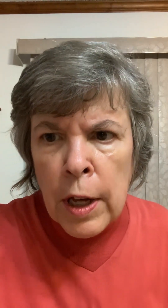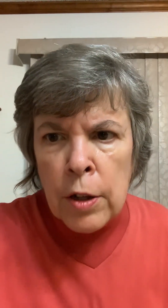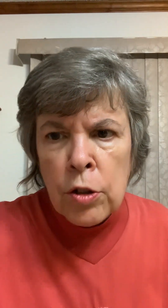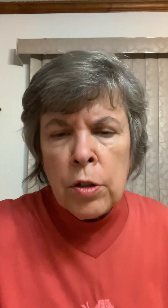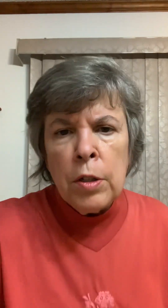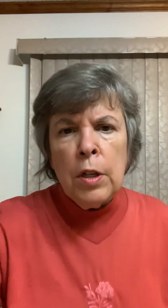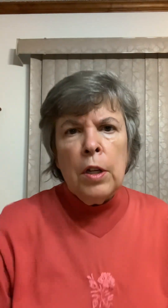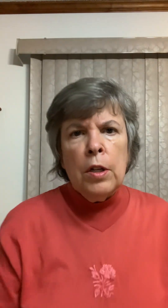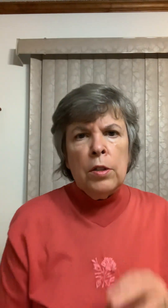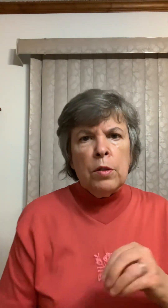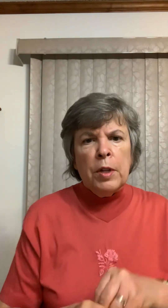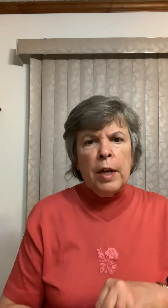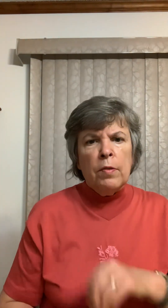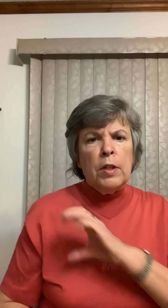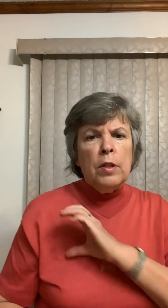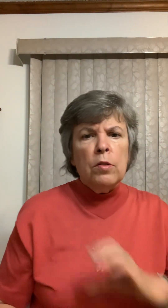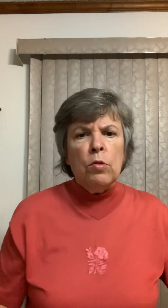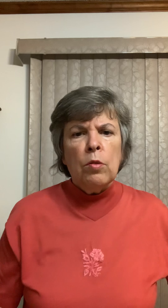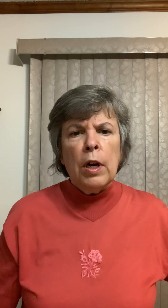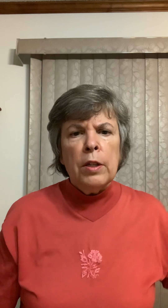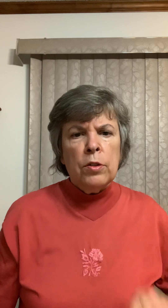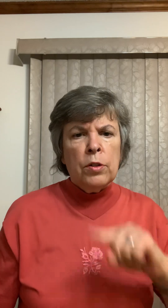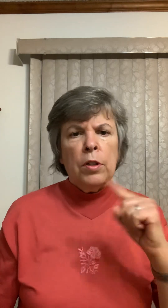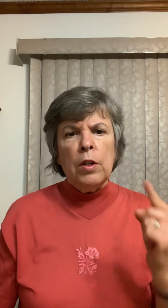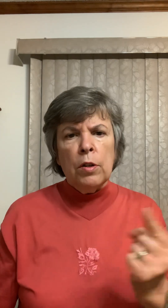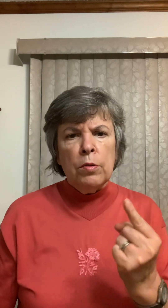flesh. So we have in Christ alone.